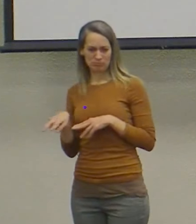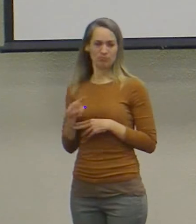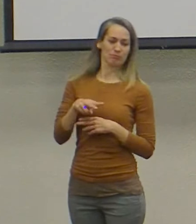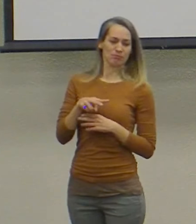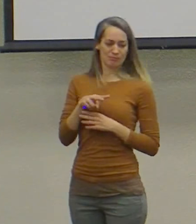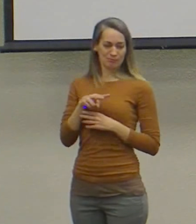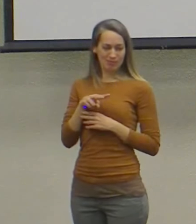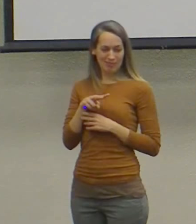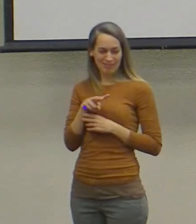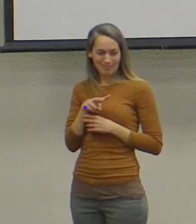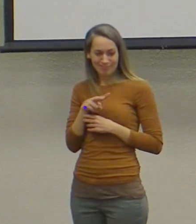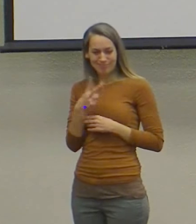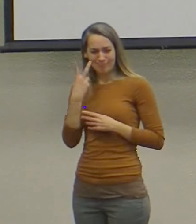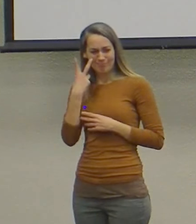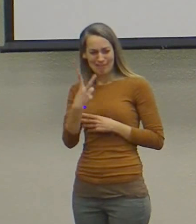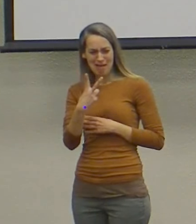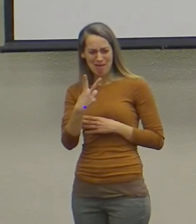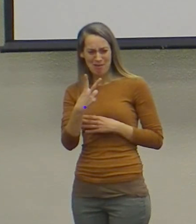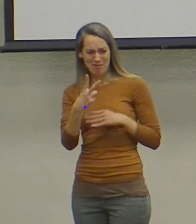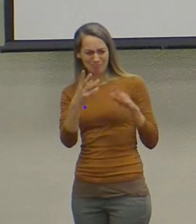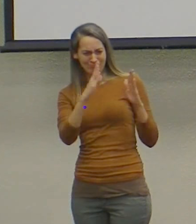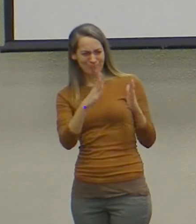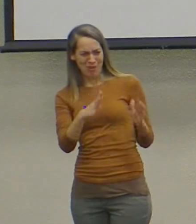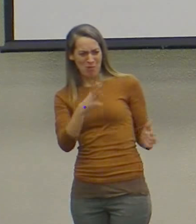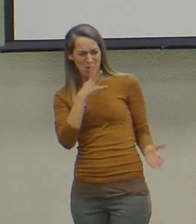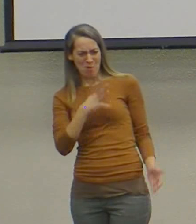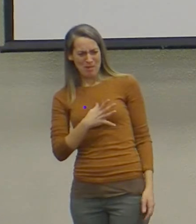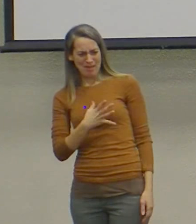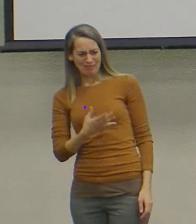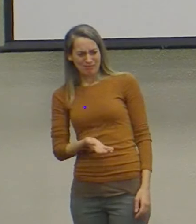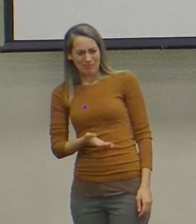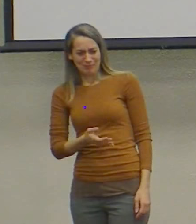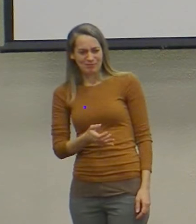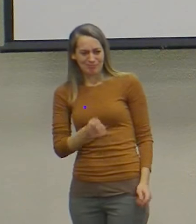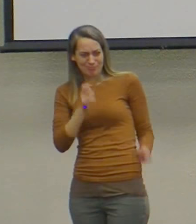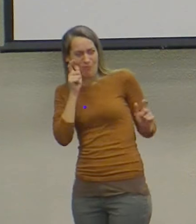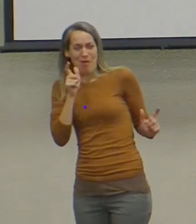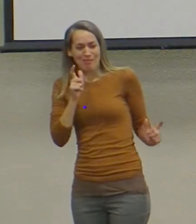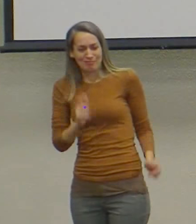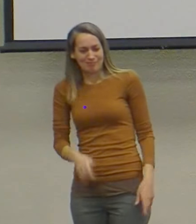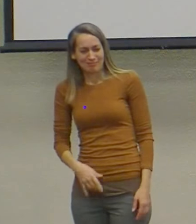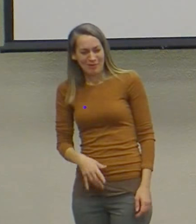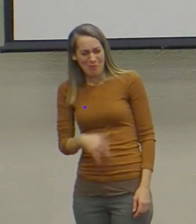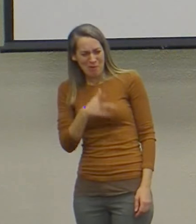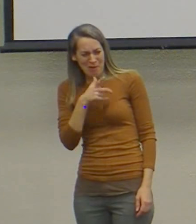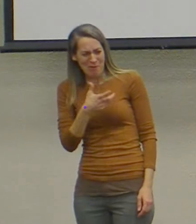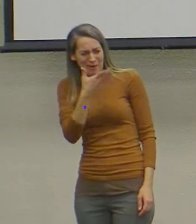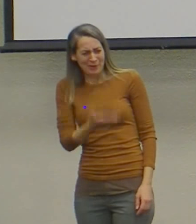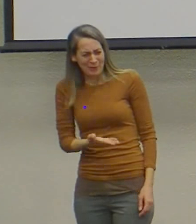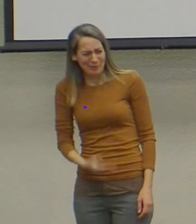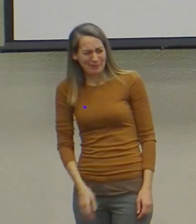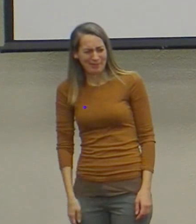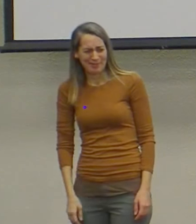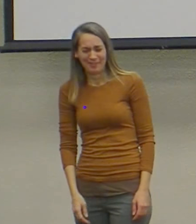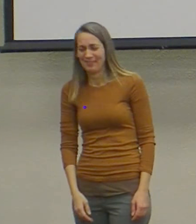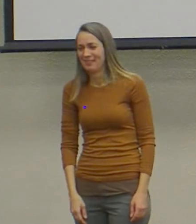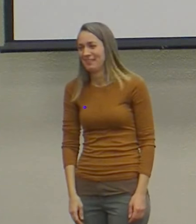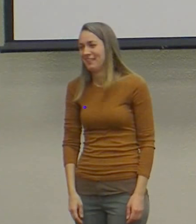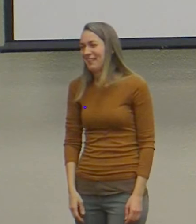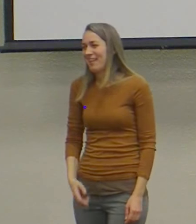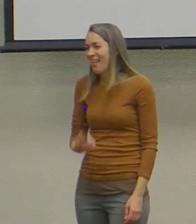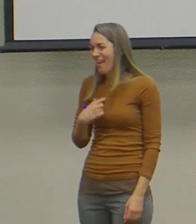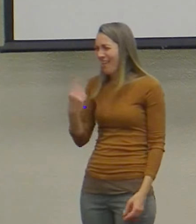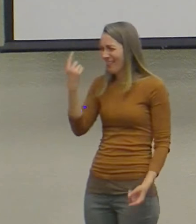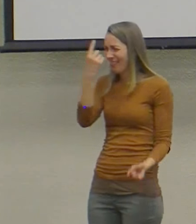saw the figure of a woman at his feet. And he was startled. And he asked, "Who are you?" You know, I